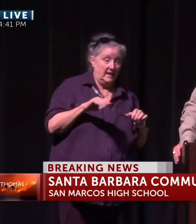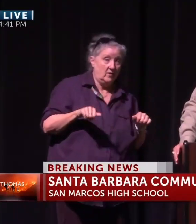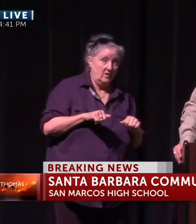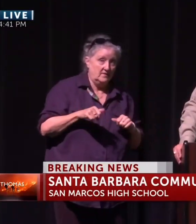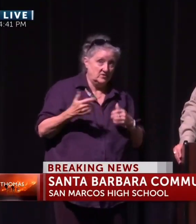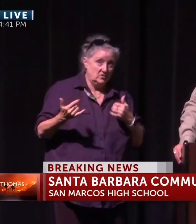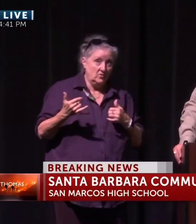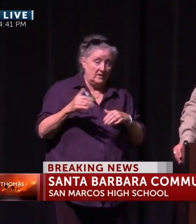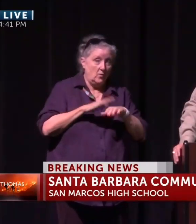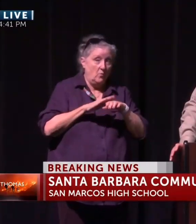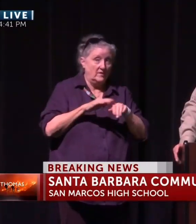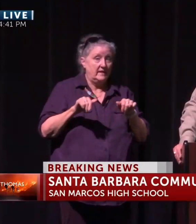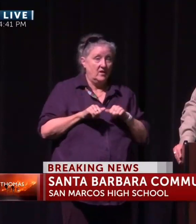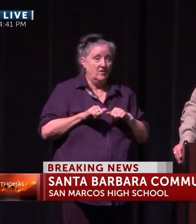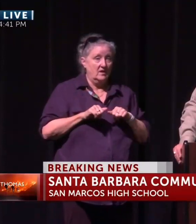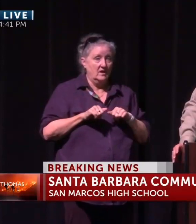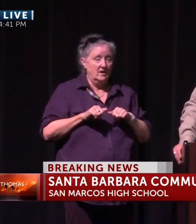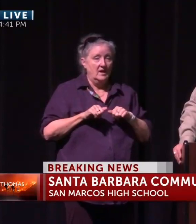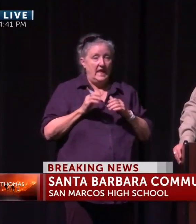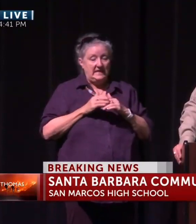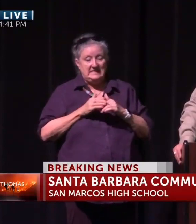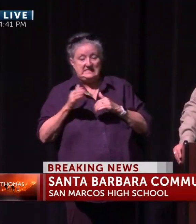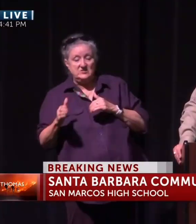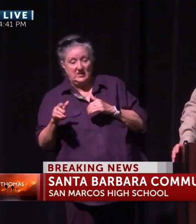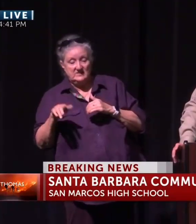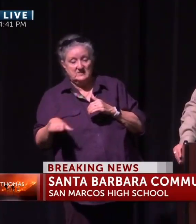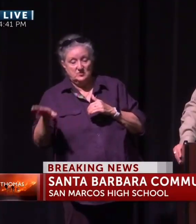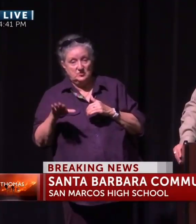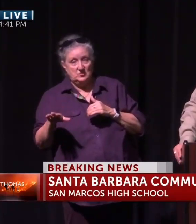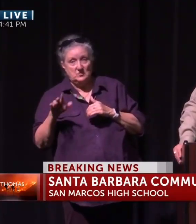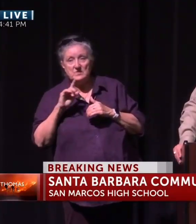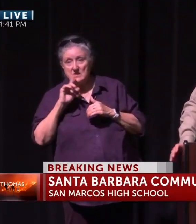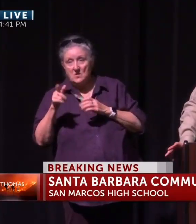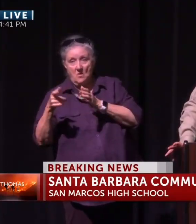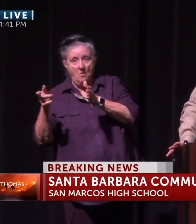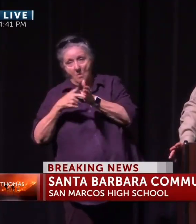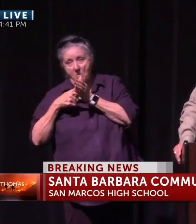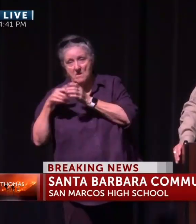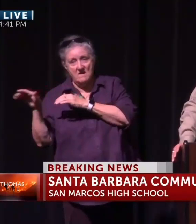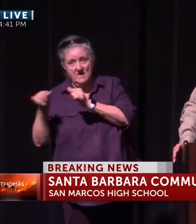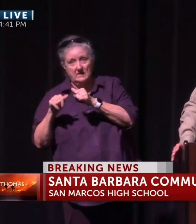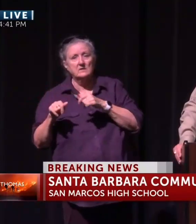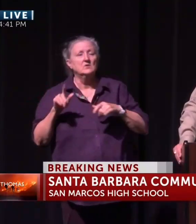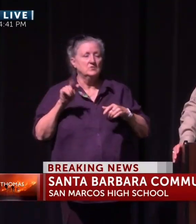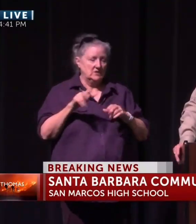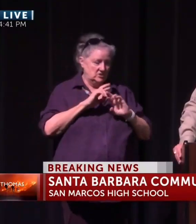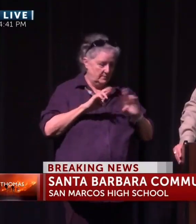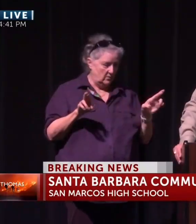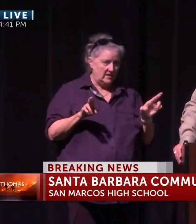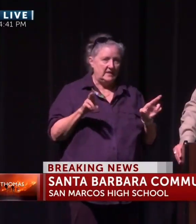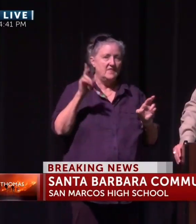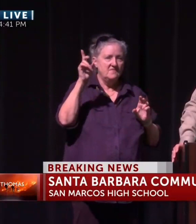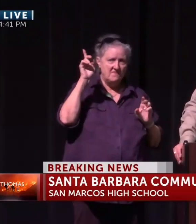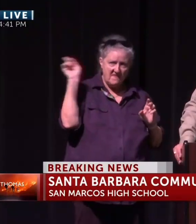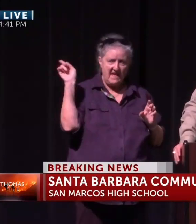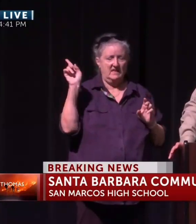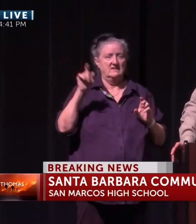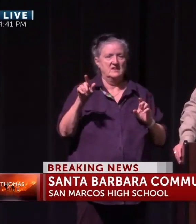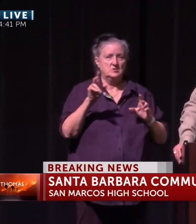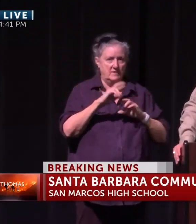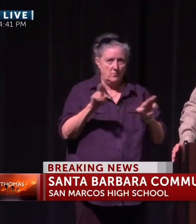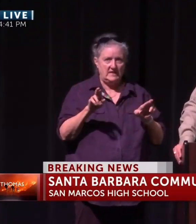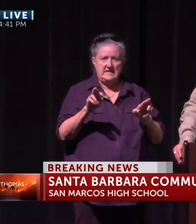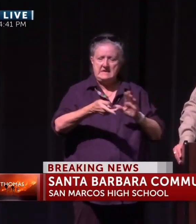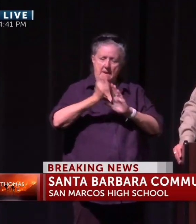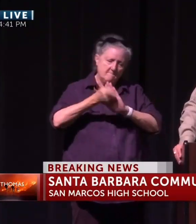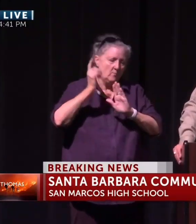that is currently a warning area and is adjacent to the evacuation area, you need to be ready, they need to be ready to go